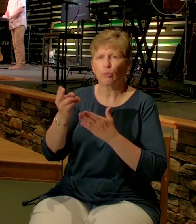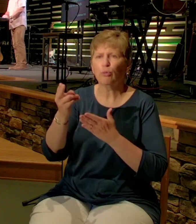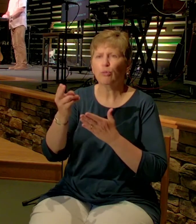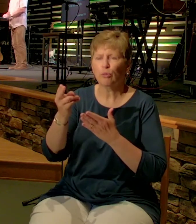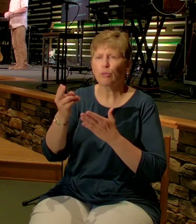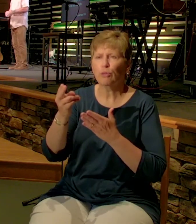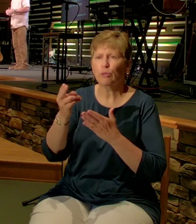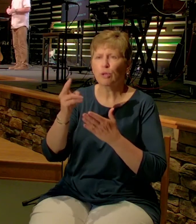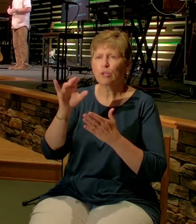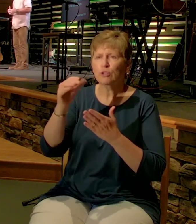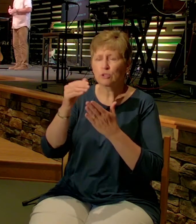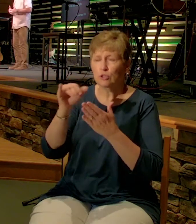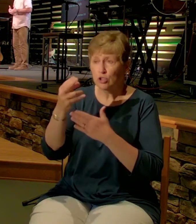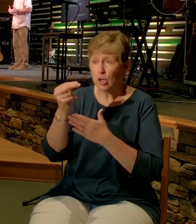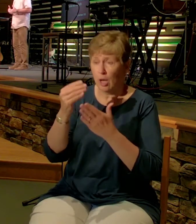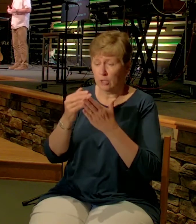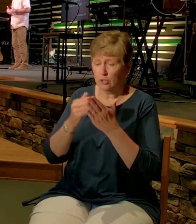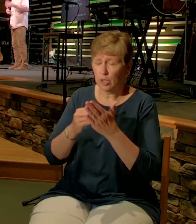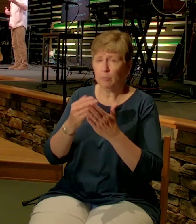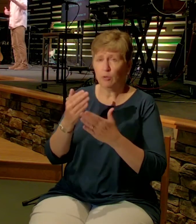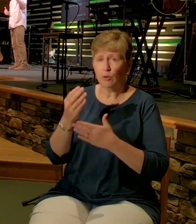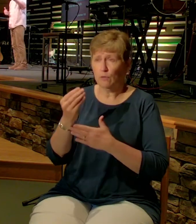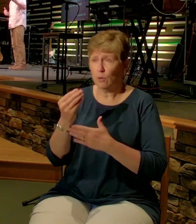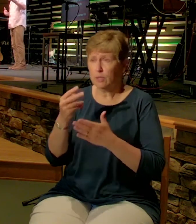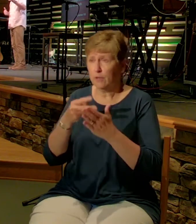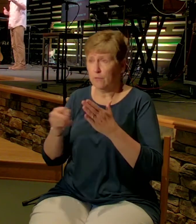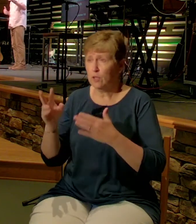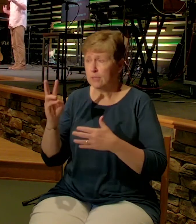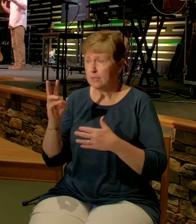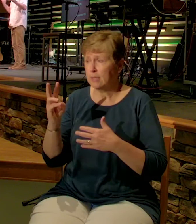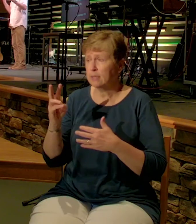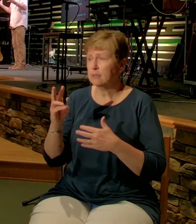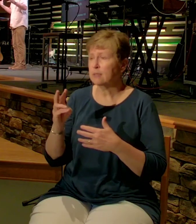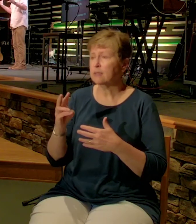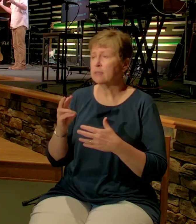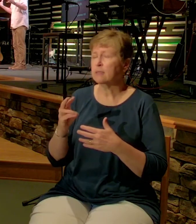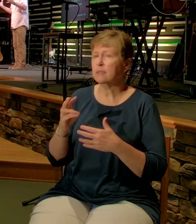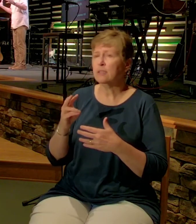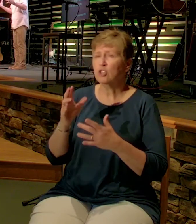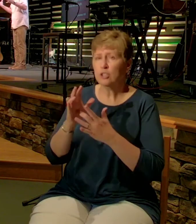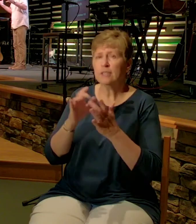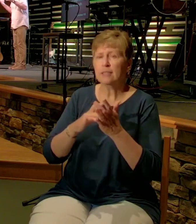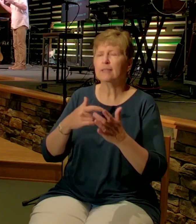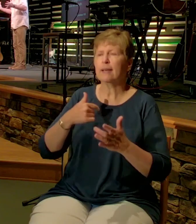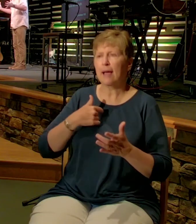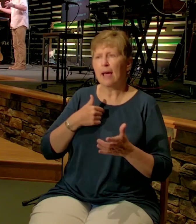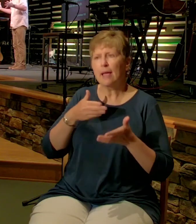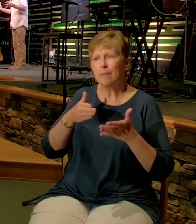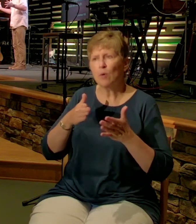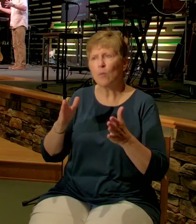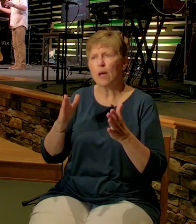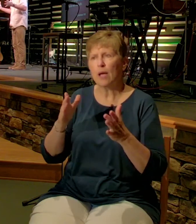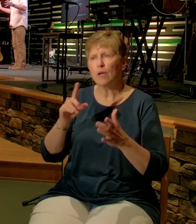And in John chapter 14, verse 6, Jesus said, "I am the way and the truth and the